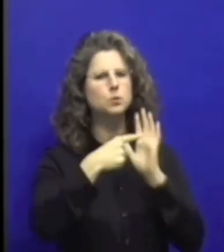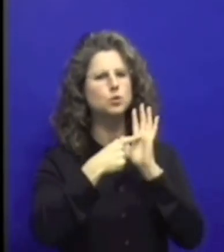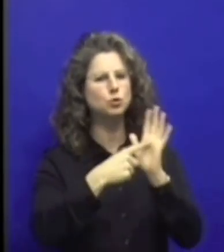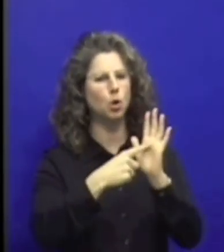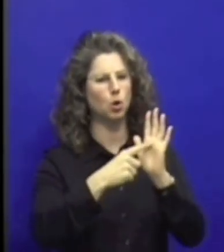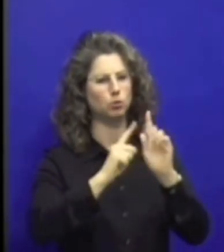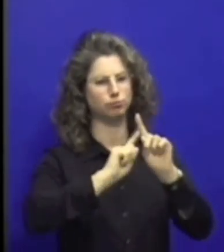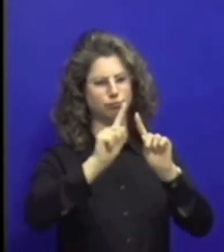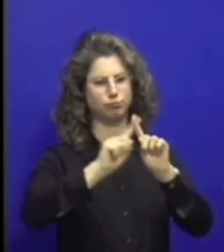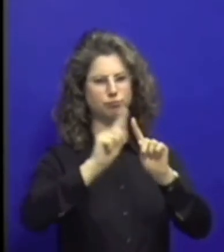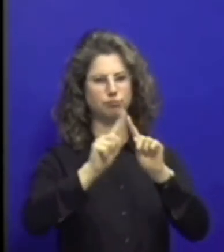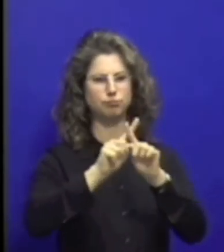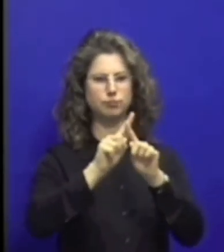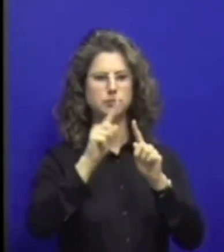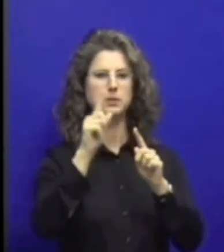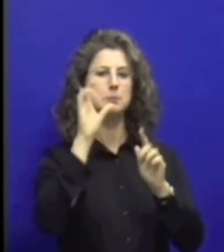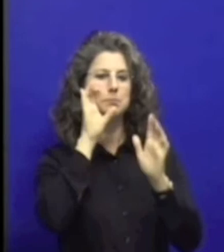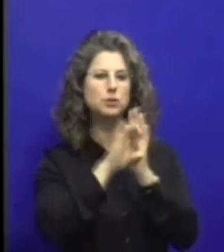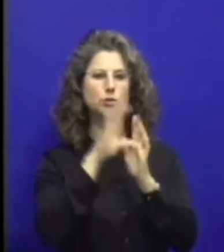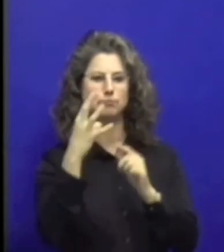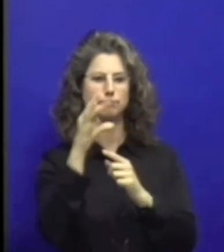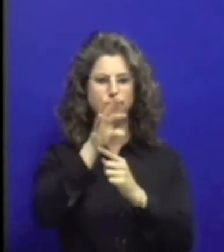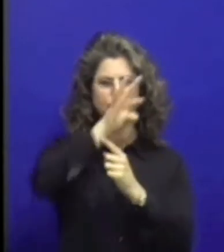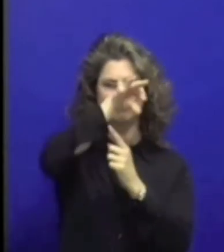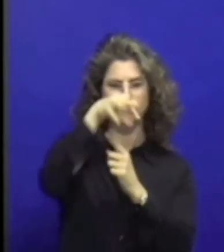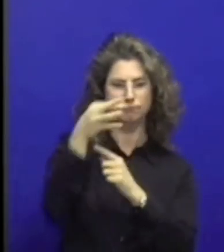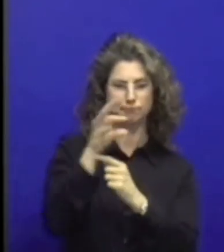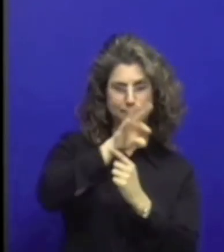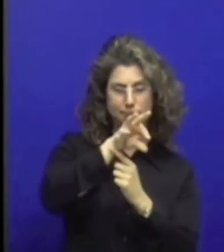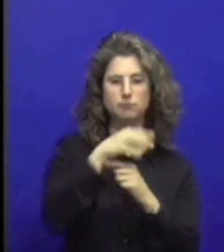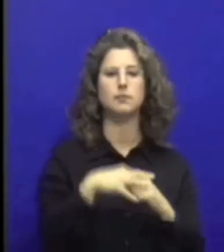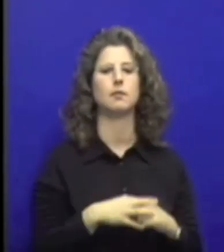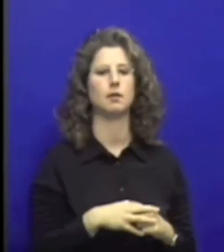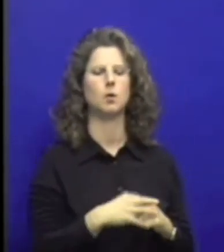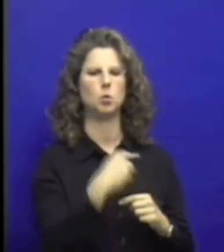different views of squamous cell carcinoma,